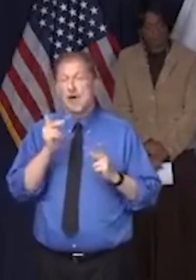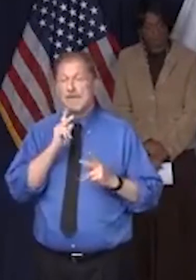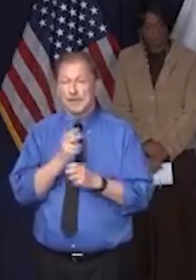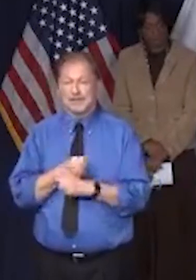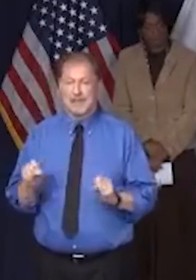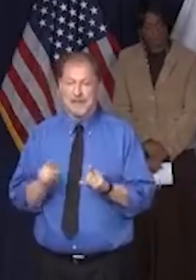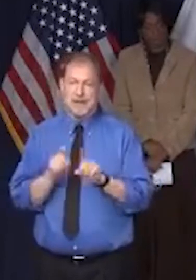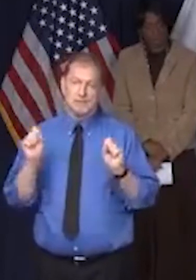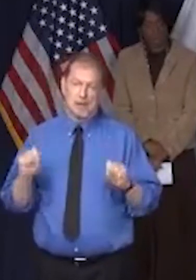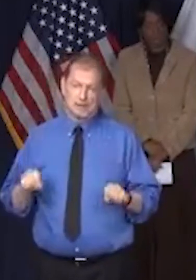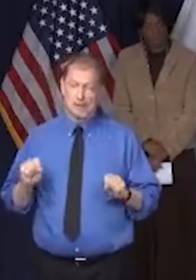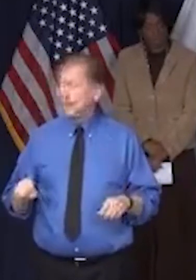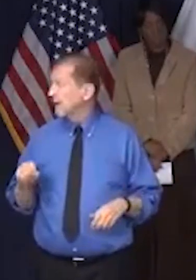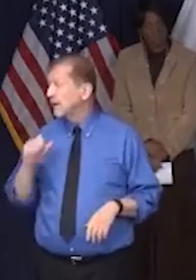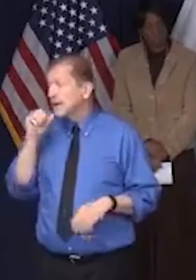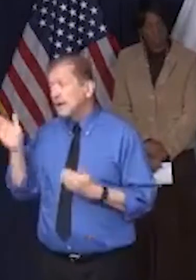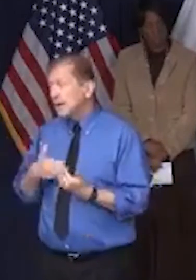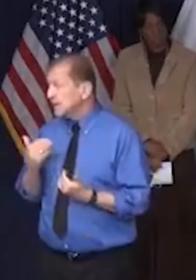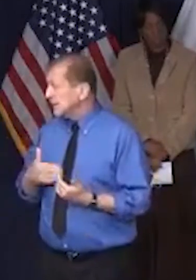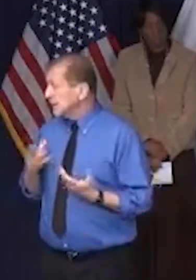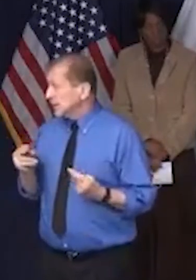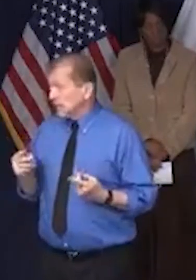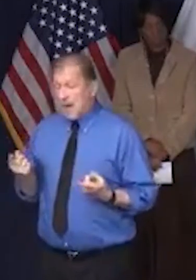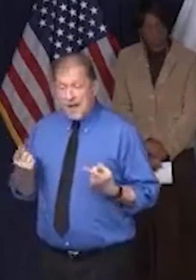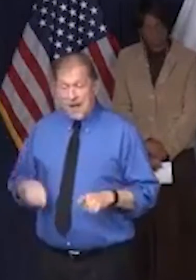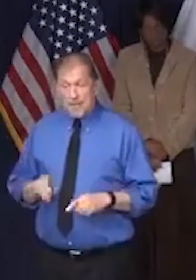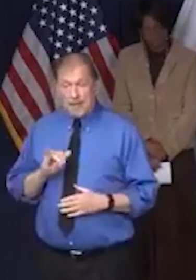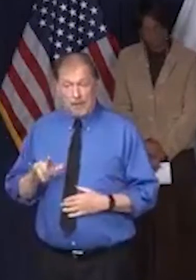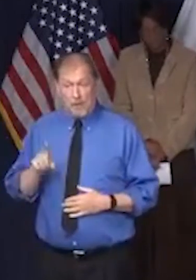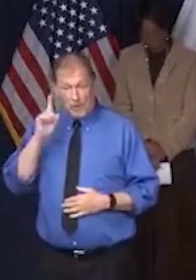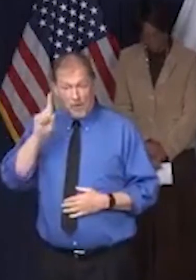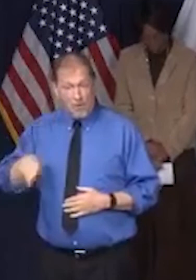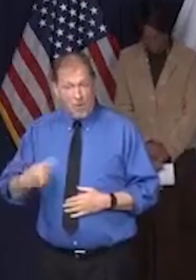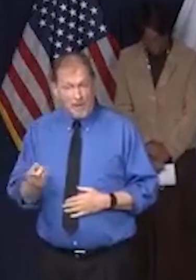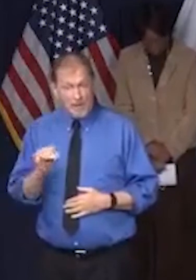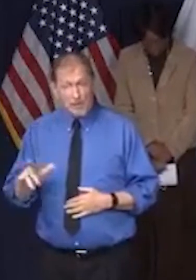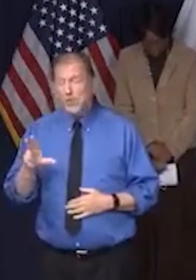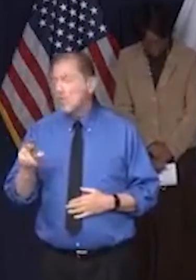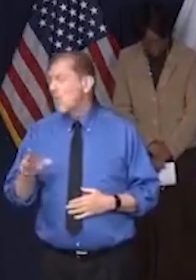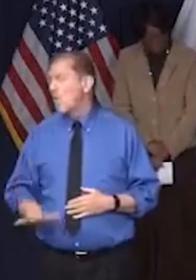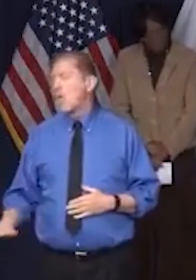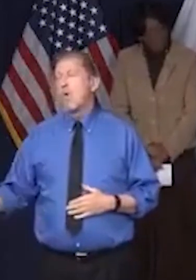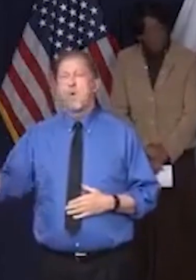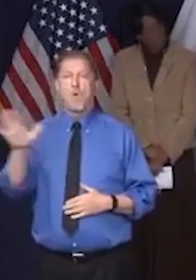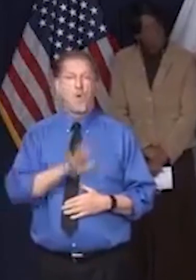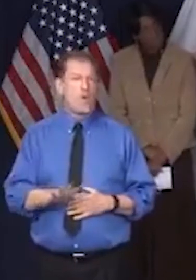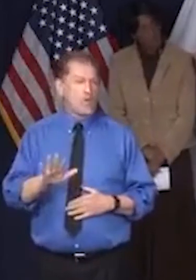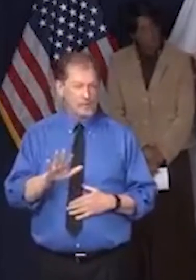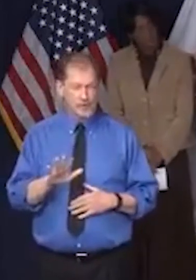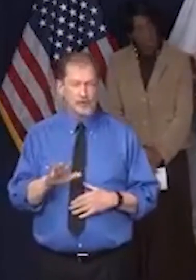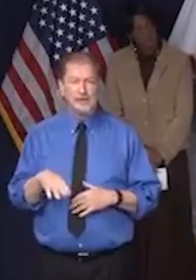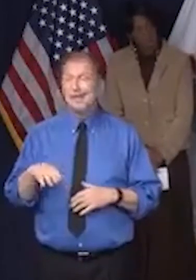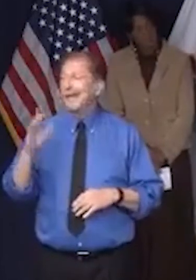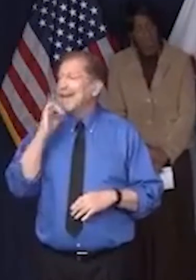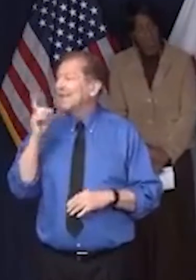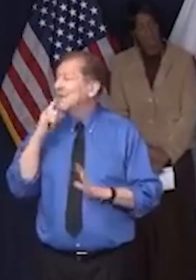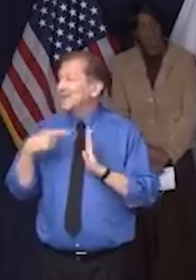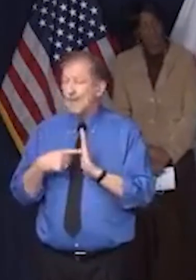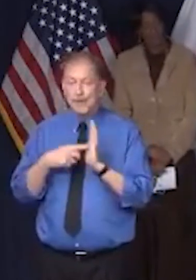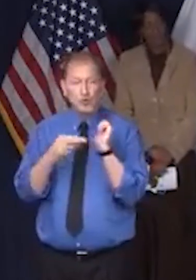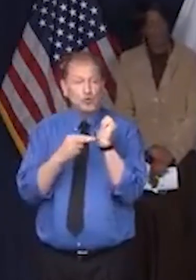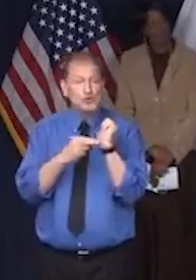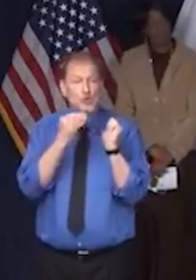difficult circumstances. Just to be clear, it's happening all over the country. When you put, for example, seniors together in a congregate